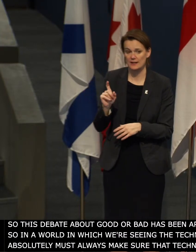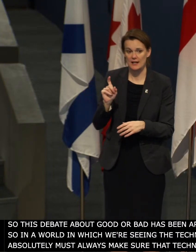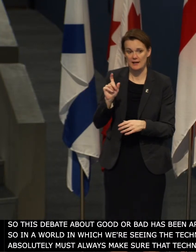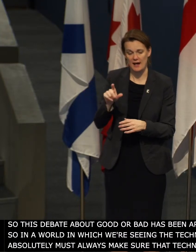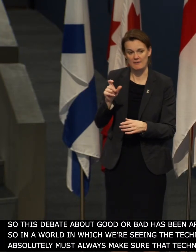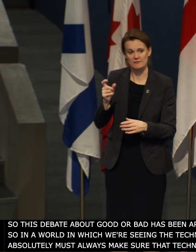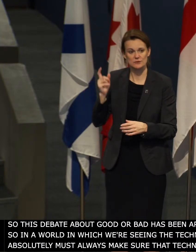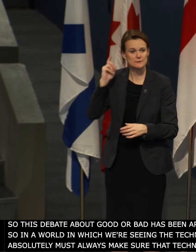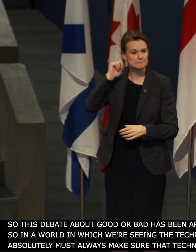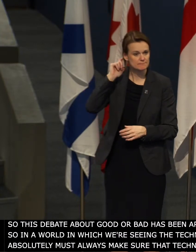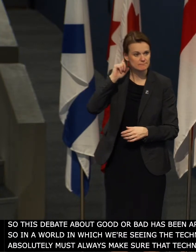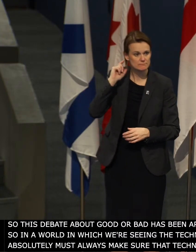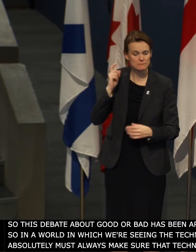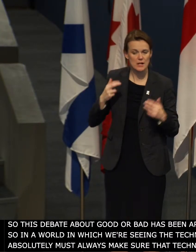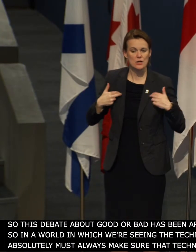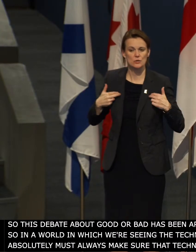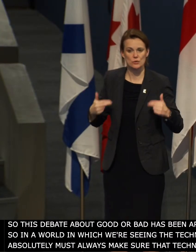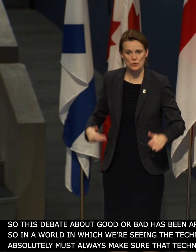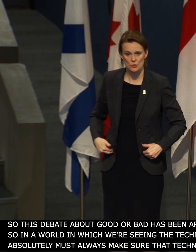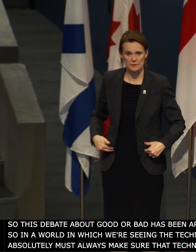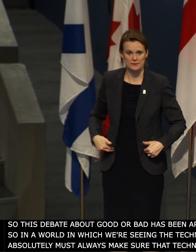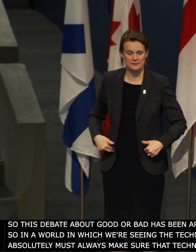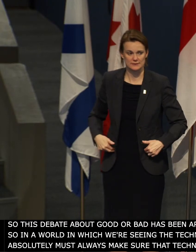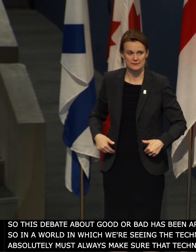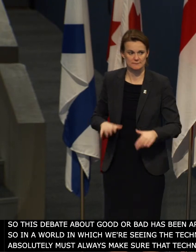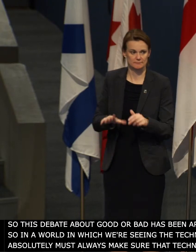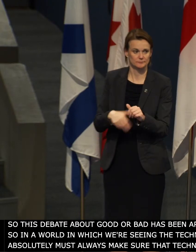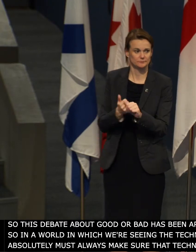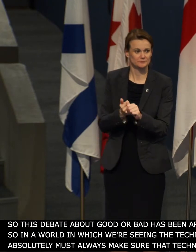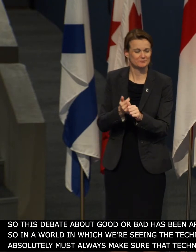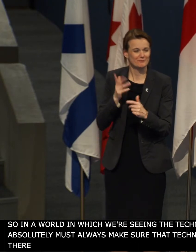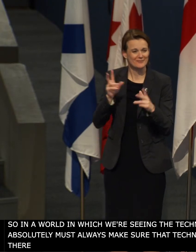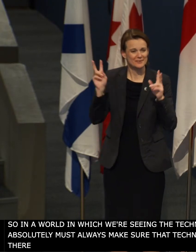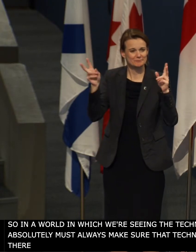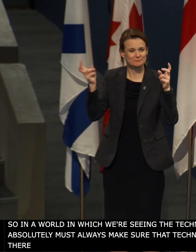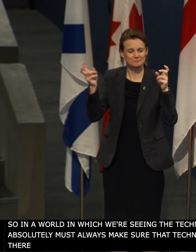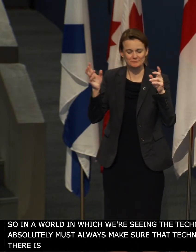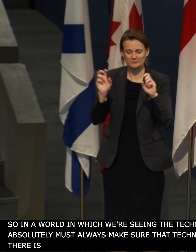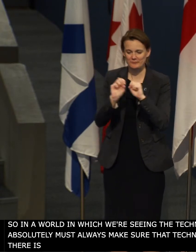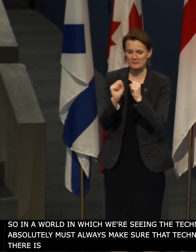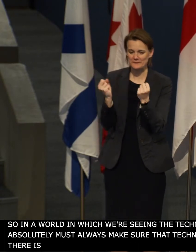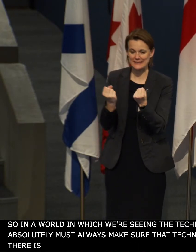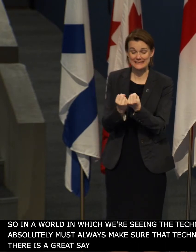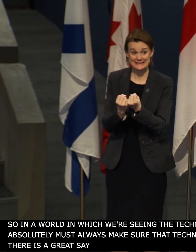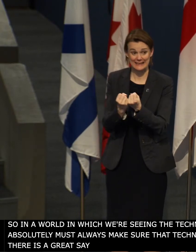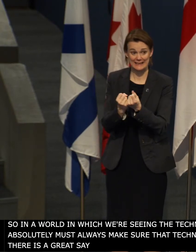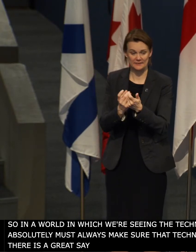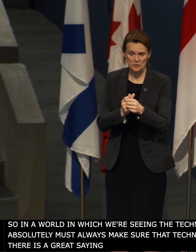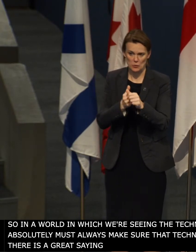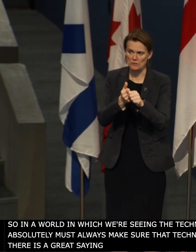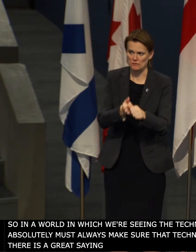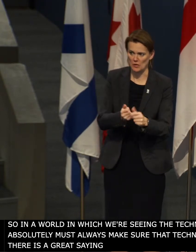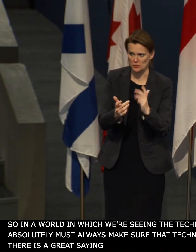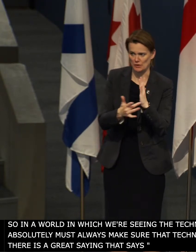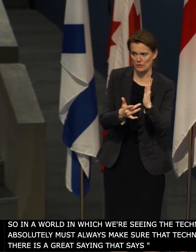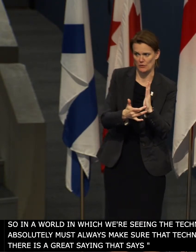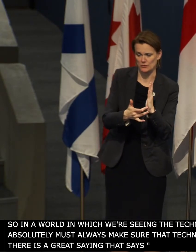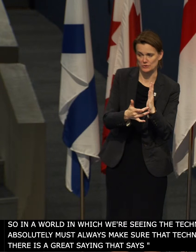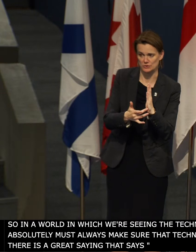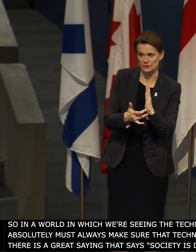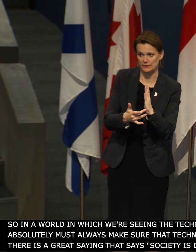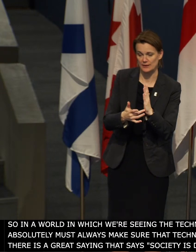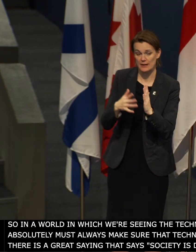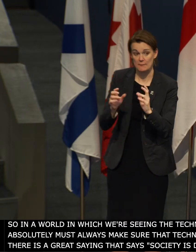developed with humans in mind. There's a great saying that says society is driven by its